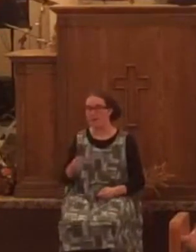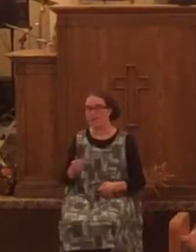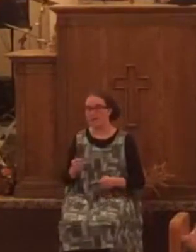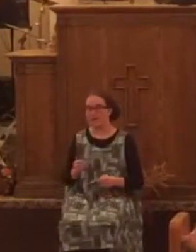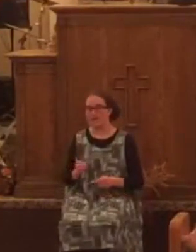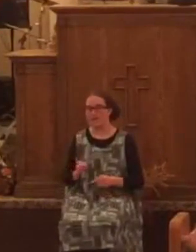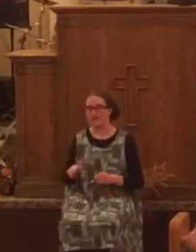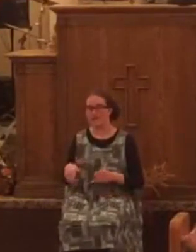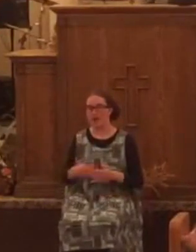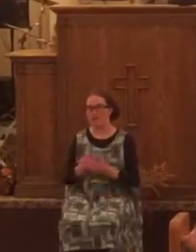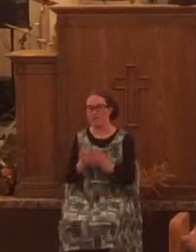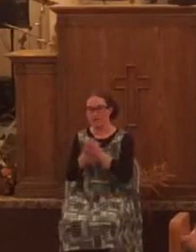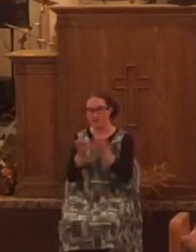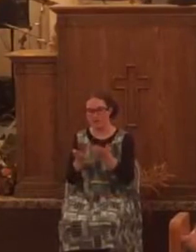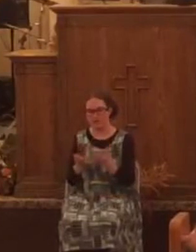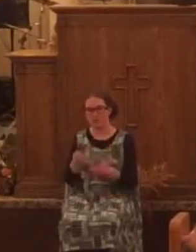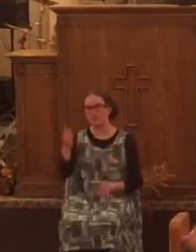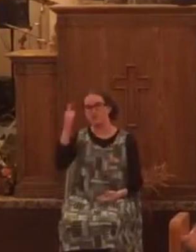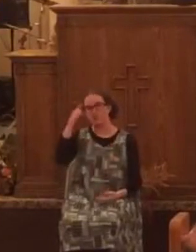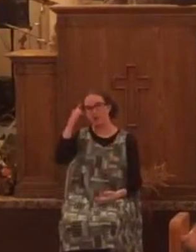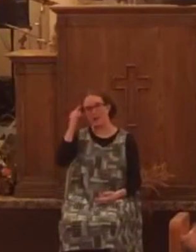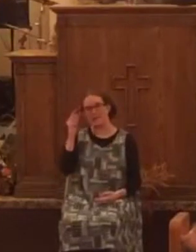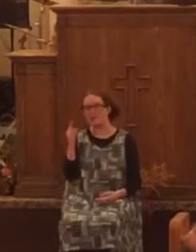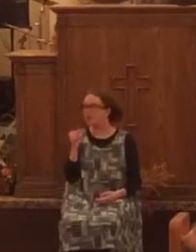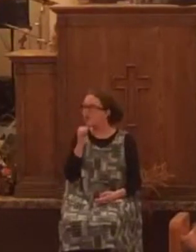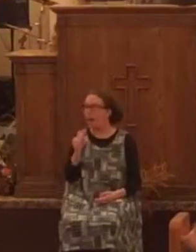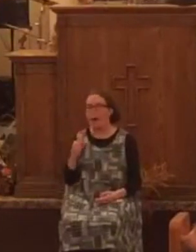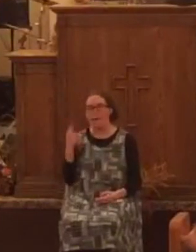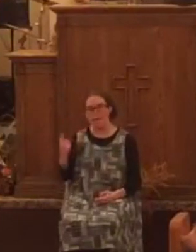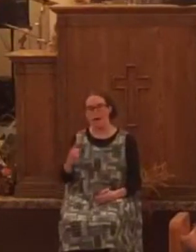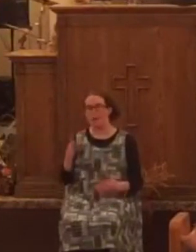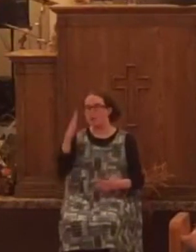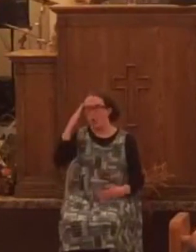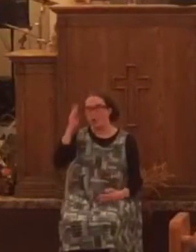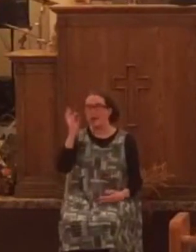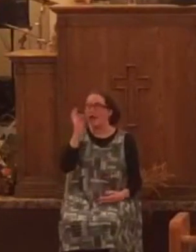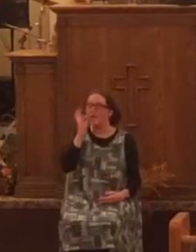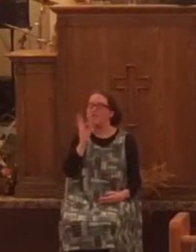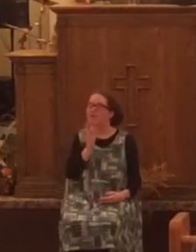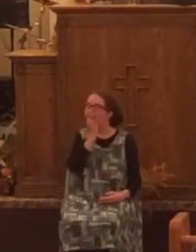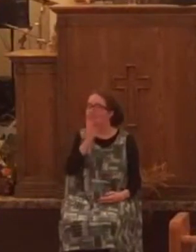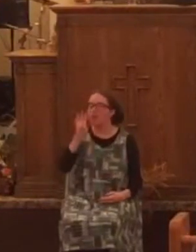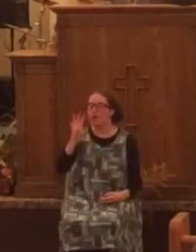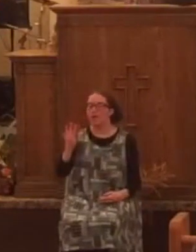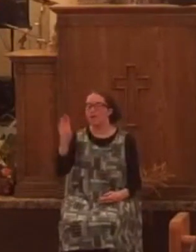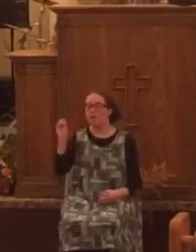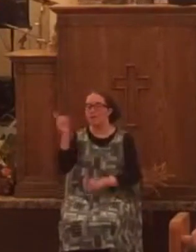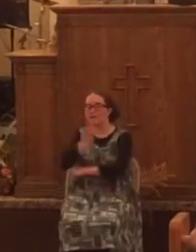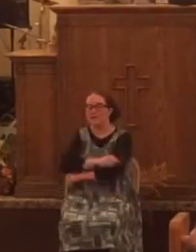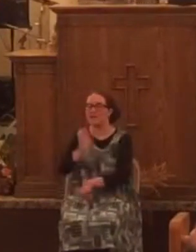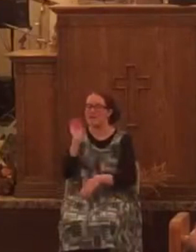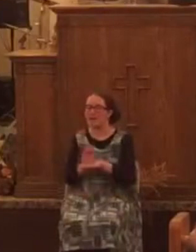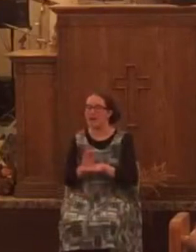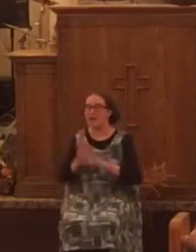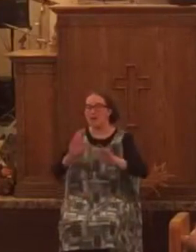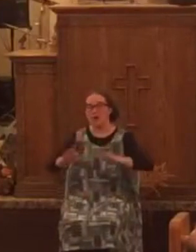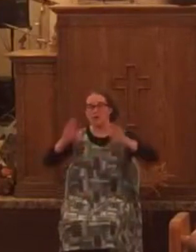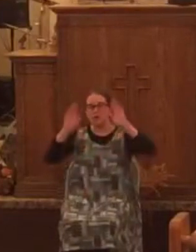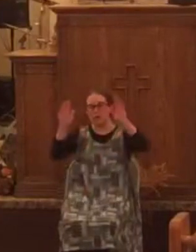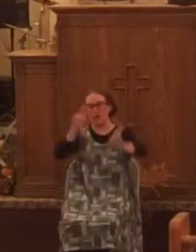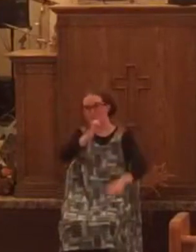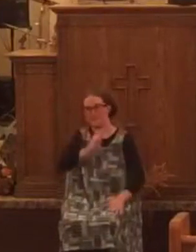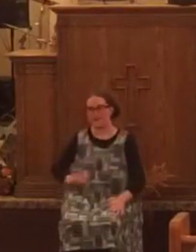every scripture memorized. It's not the person that knows how to fast 40 days and 40 nights. That's the greatest in the